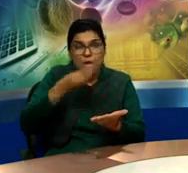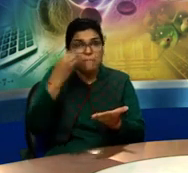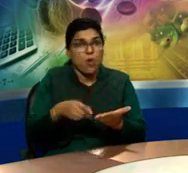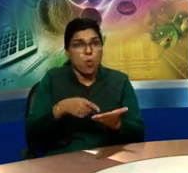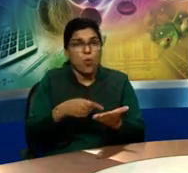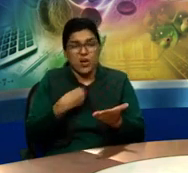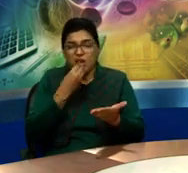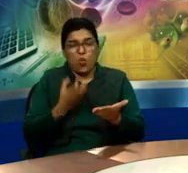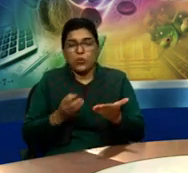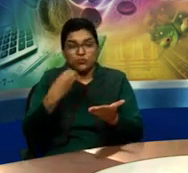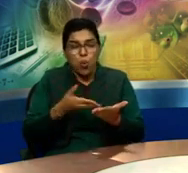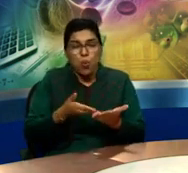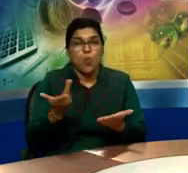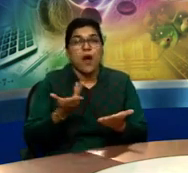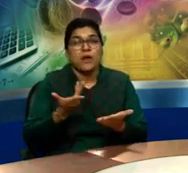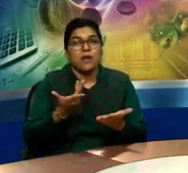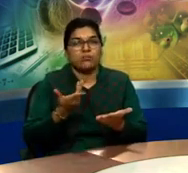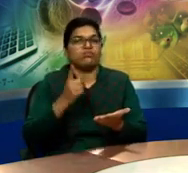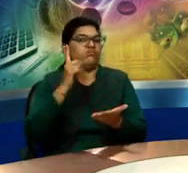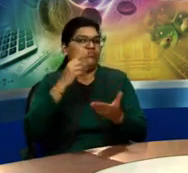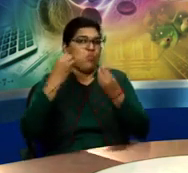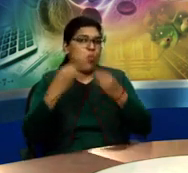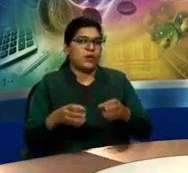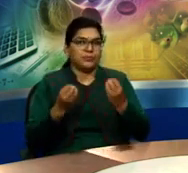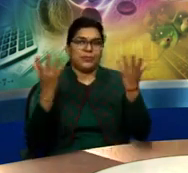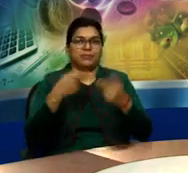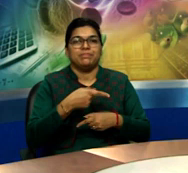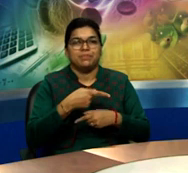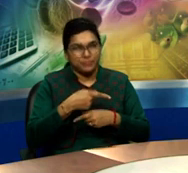when they are not able to eat it. So all that food get wasted.